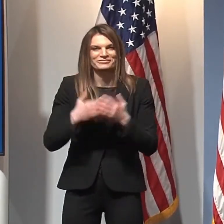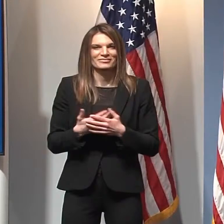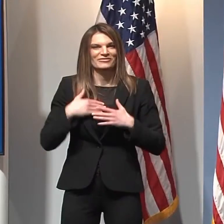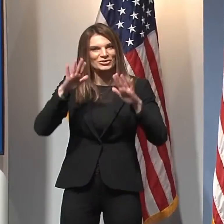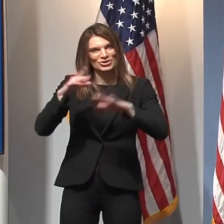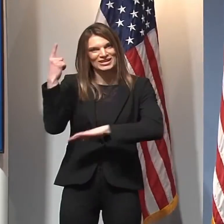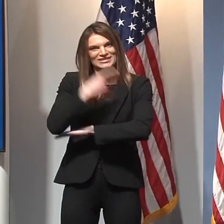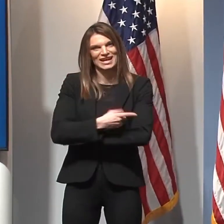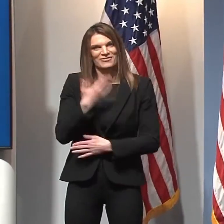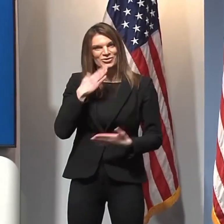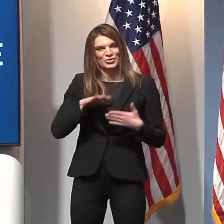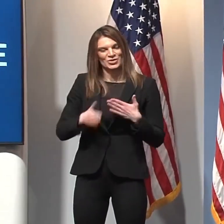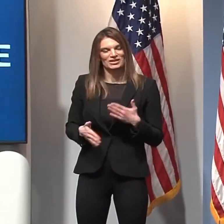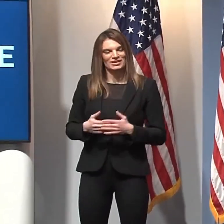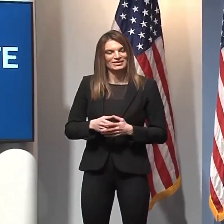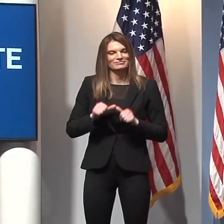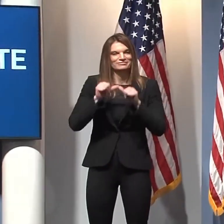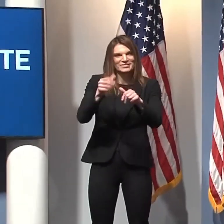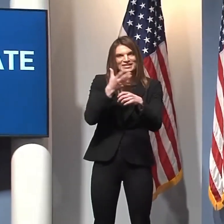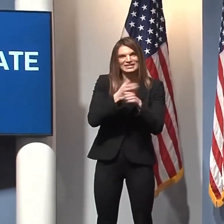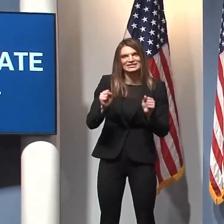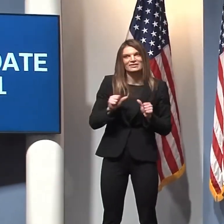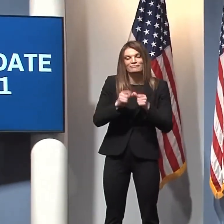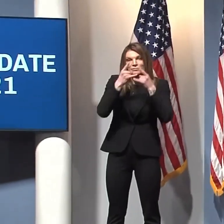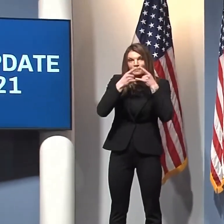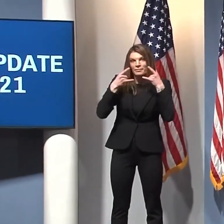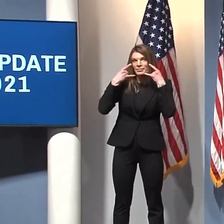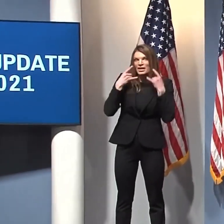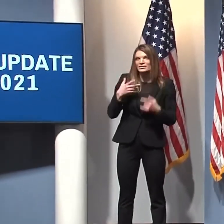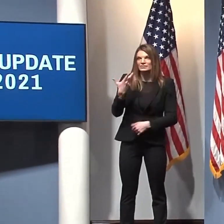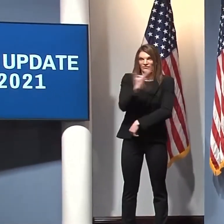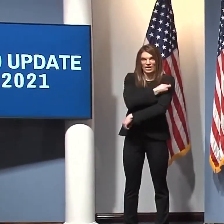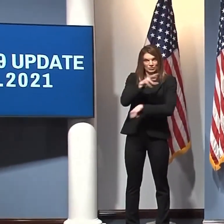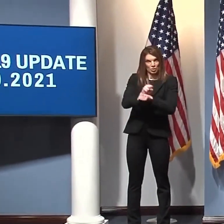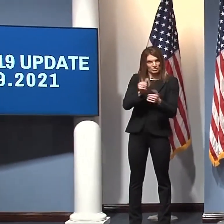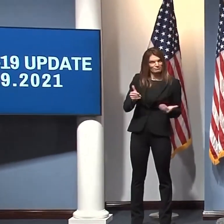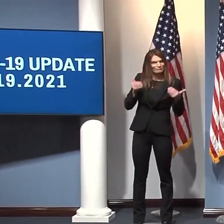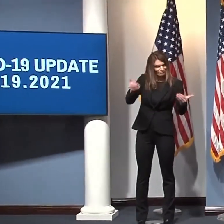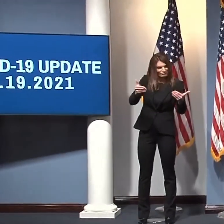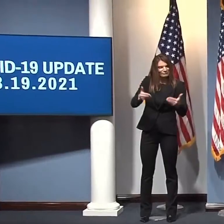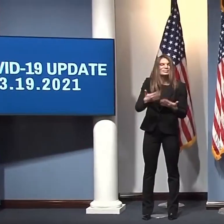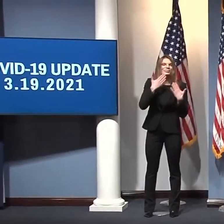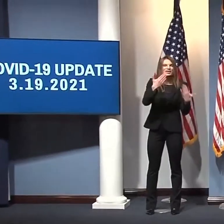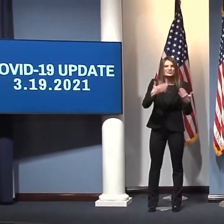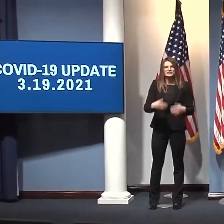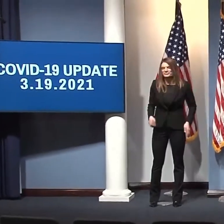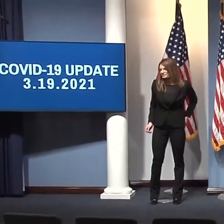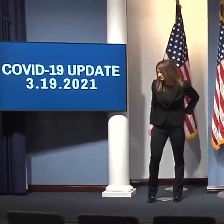Have a great day. Have a good weekend. Stay safe, wear your mask, and make your vaccination appointment. Thank you.